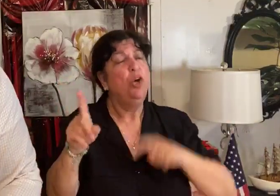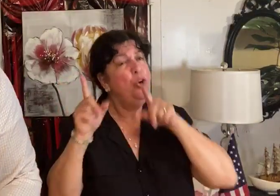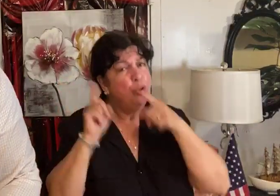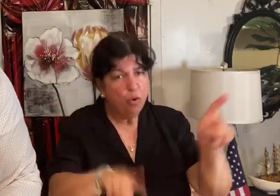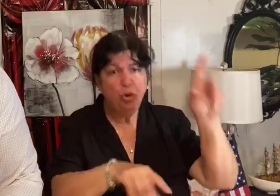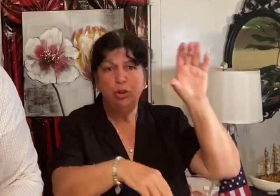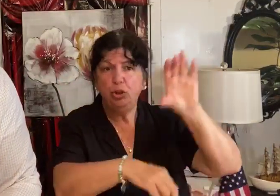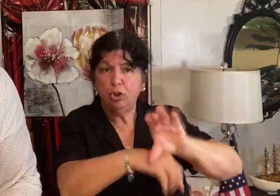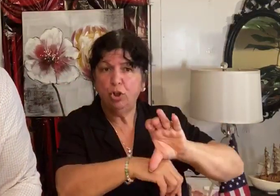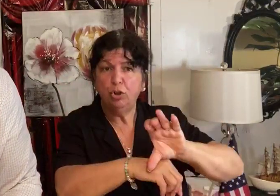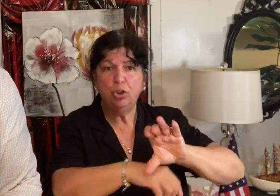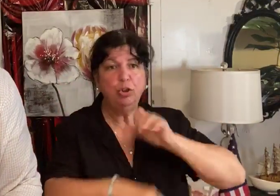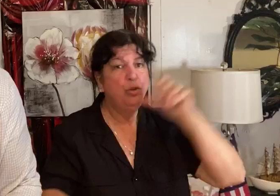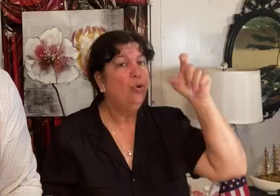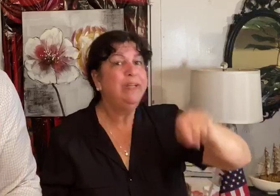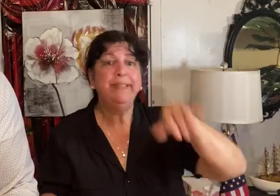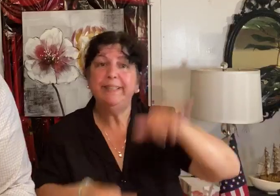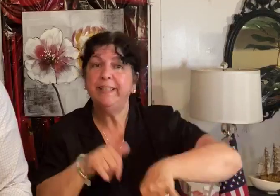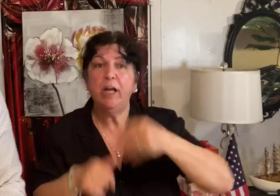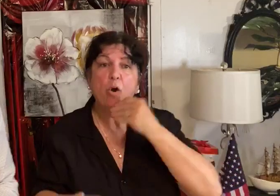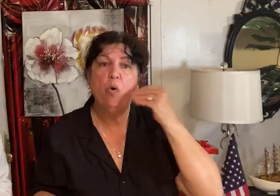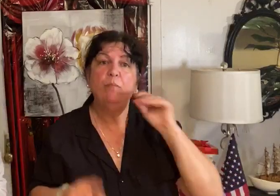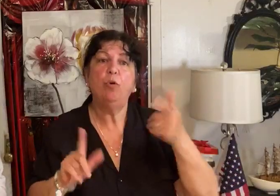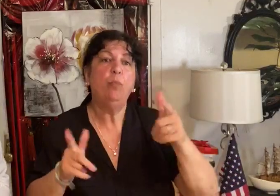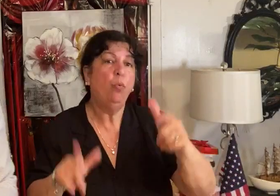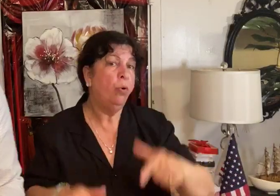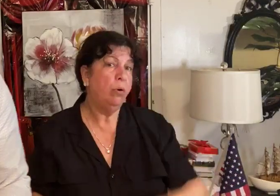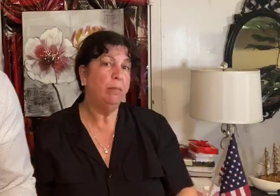to church. You don't need to stay home anymore.